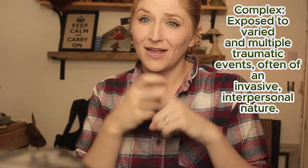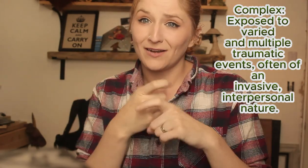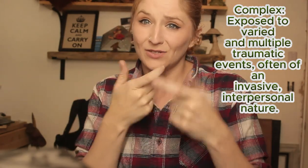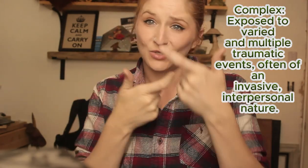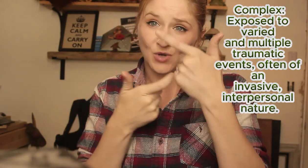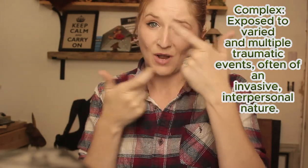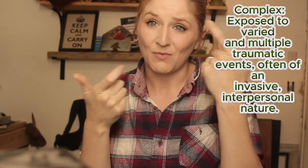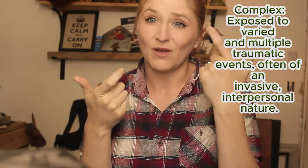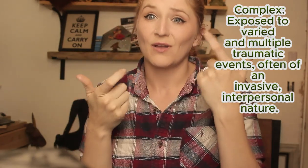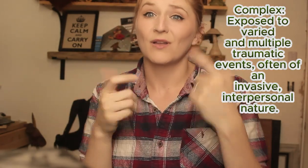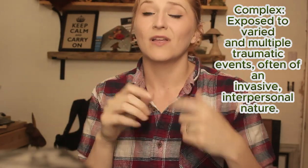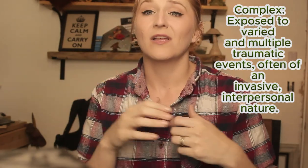complex trauma